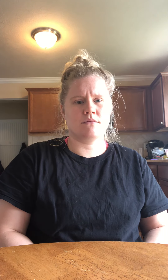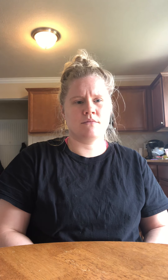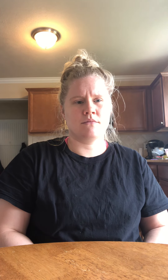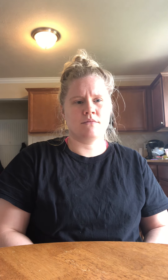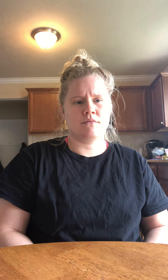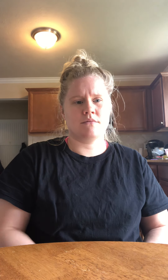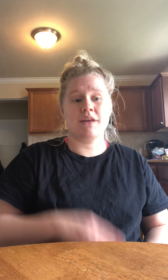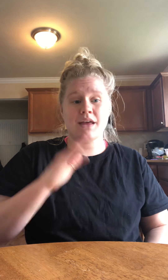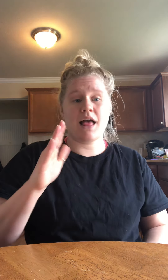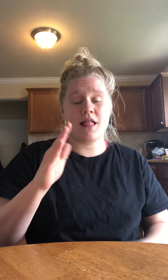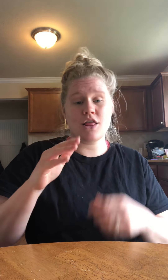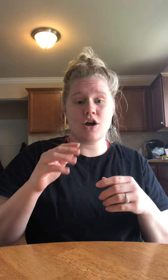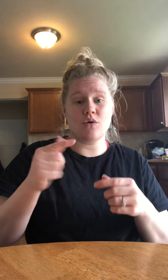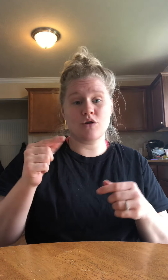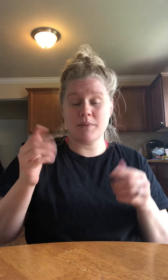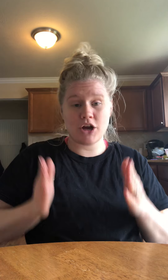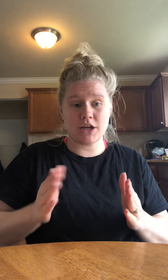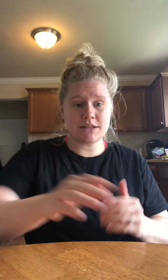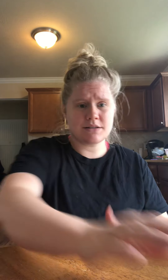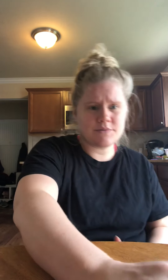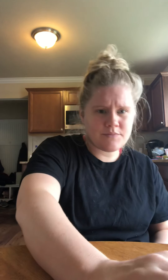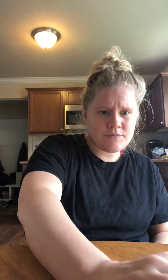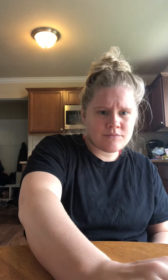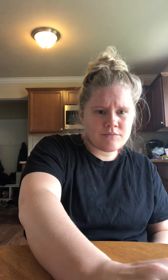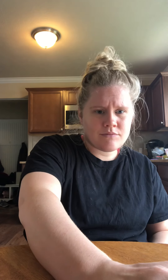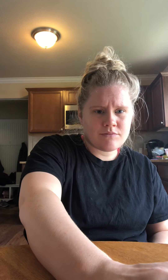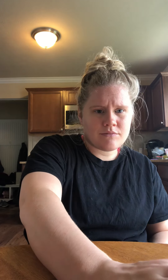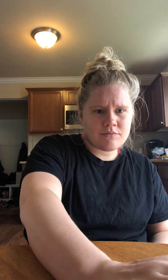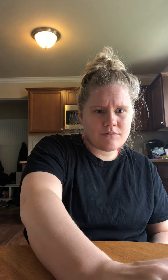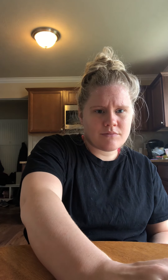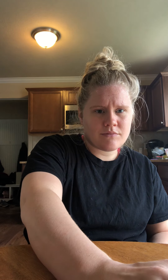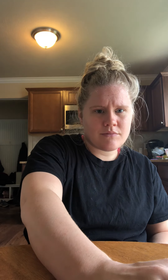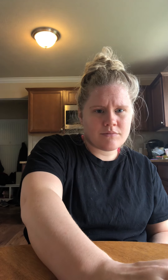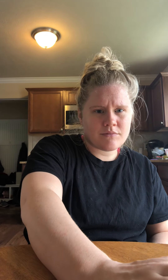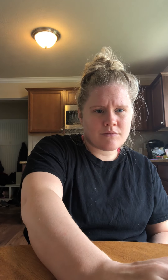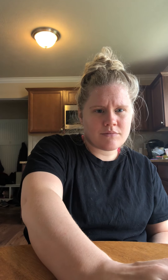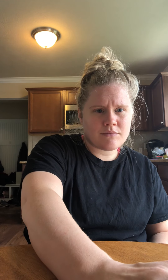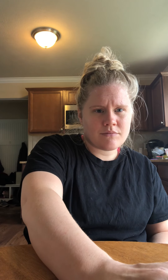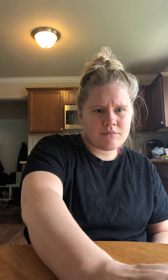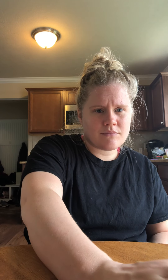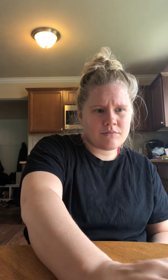Hello, grammarians. Welcome to Irregular Plurals Part 4, the Mutant Plurals. Ooh.